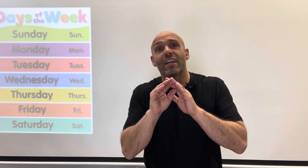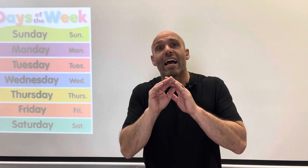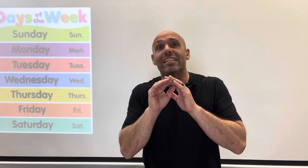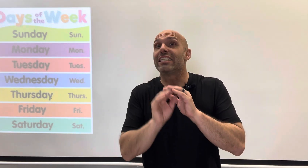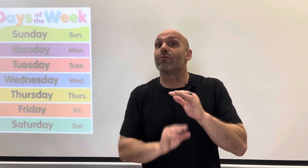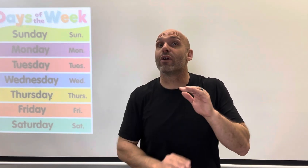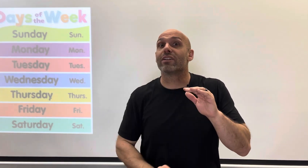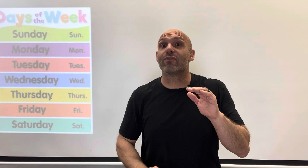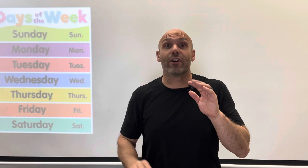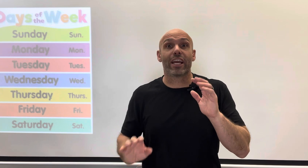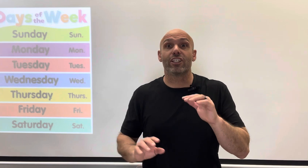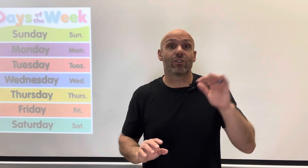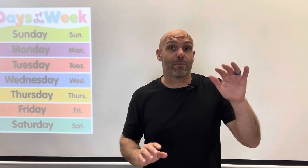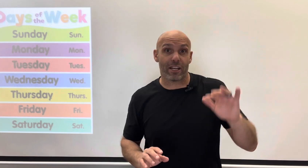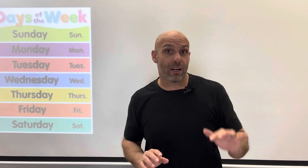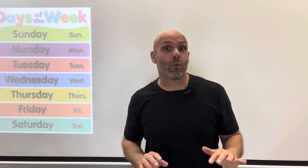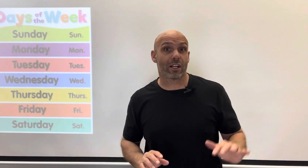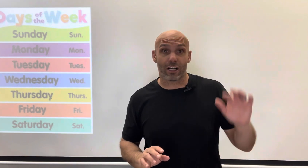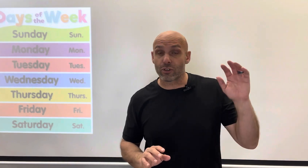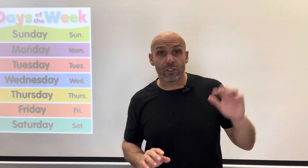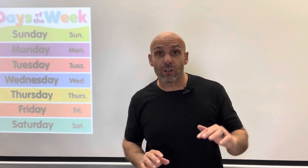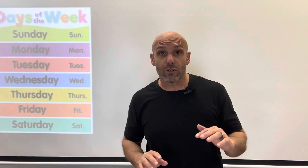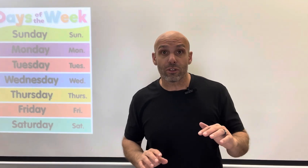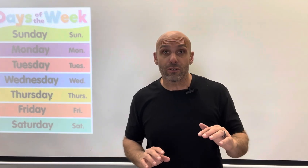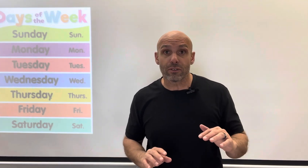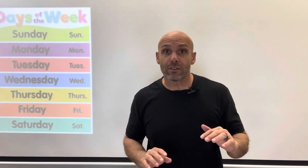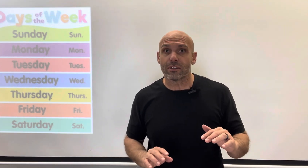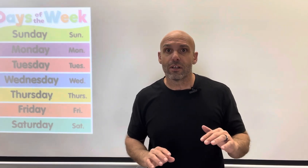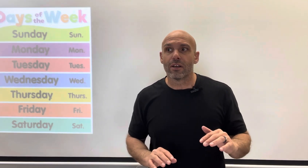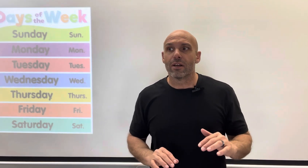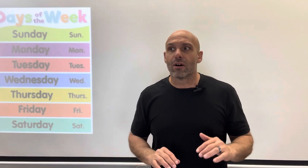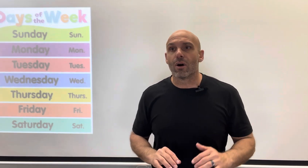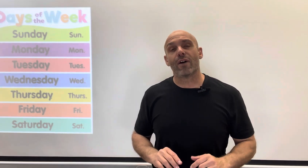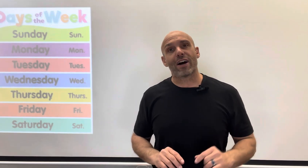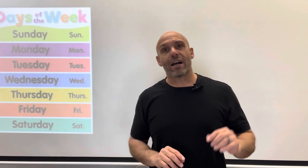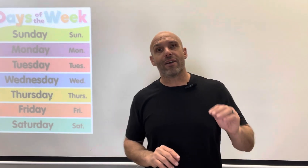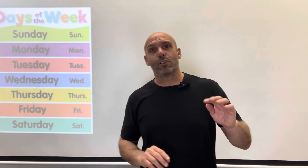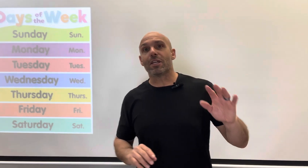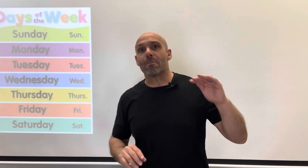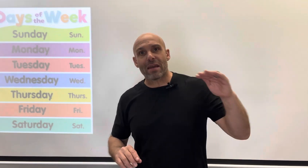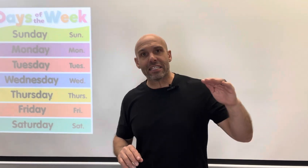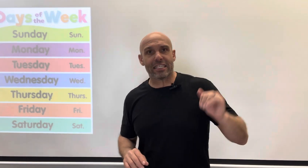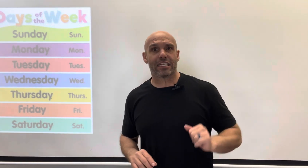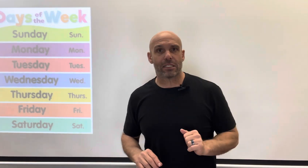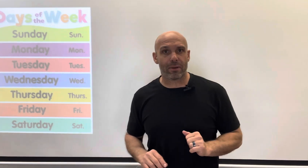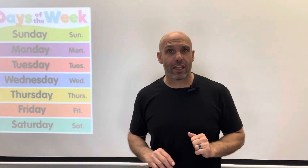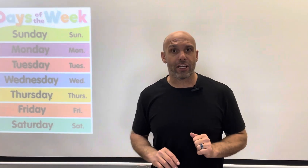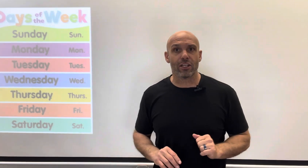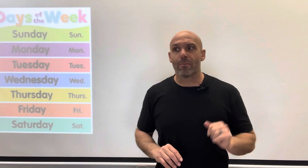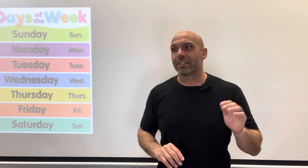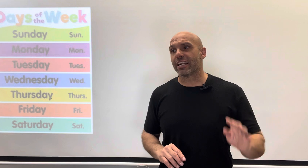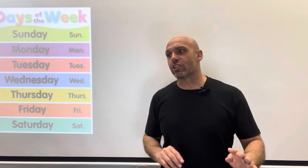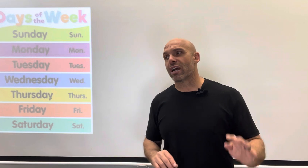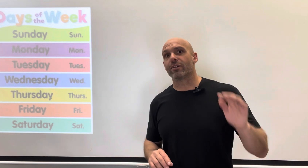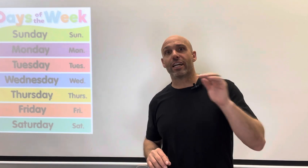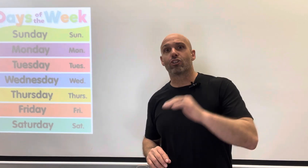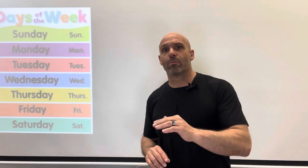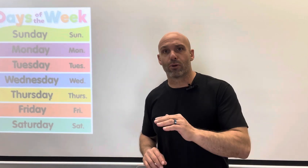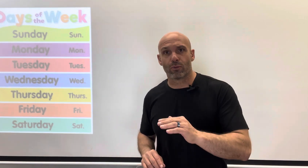has different variations depending on what countries you go to. Well, if I speak Mexican Spanish, but then I travel down to